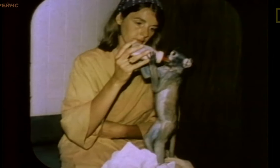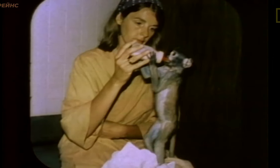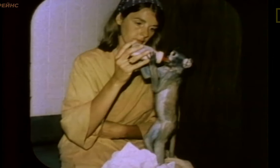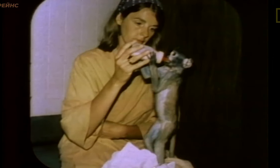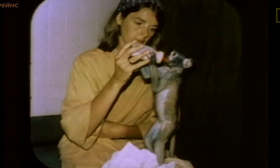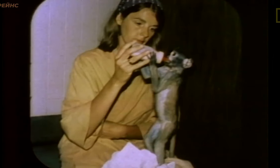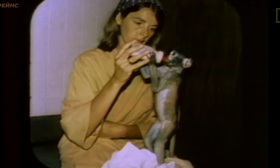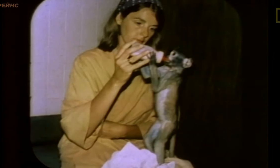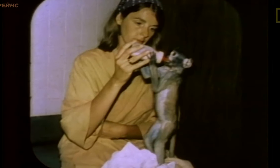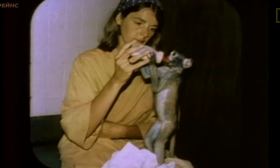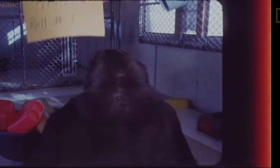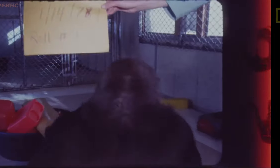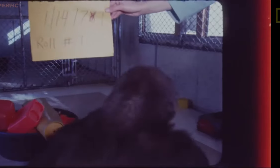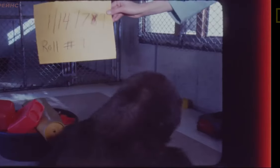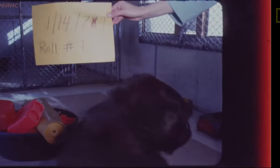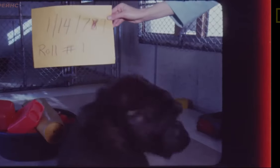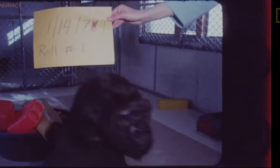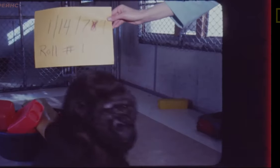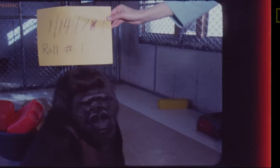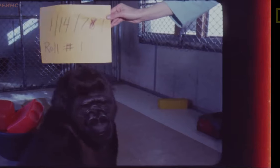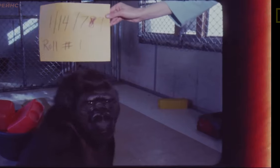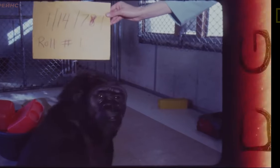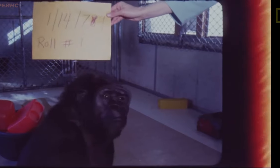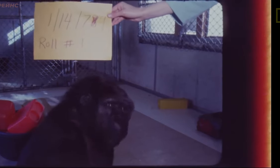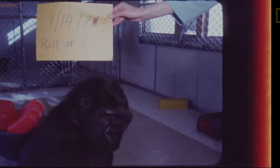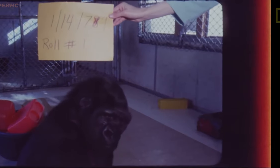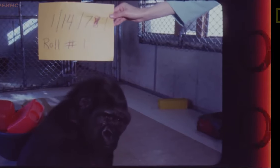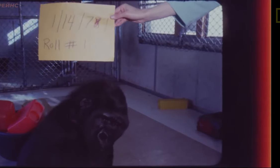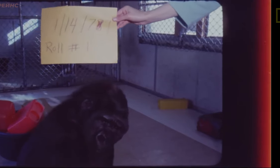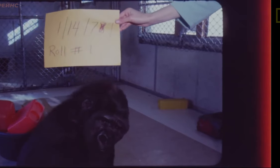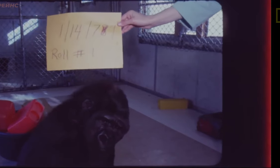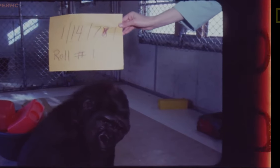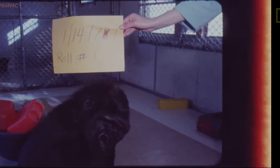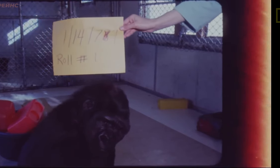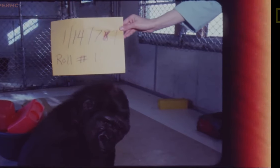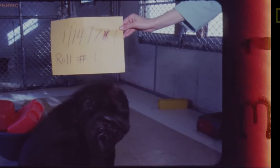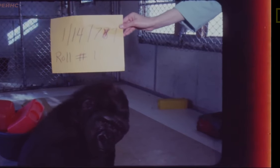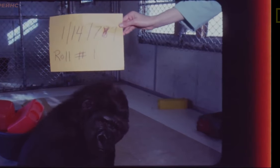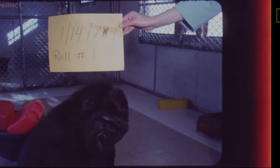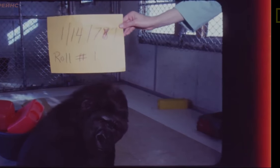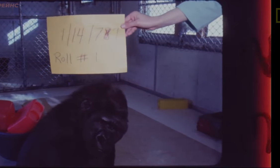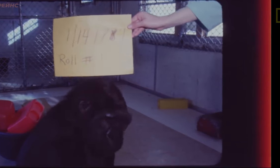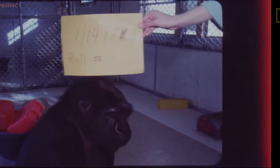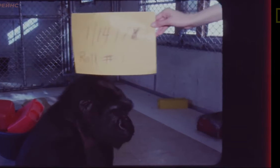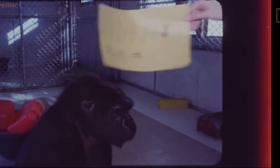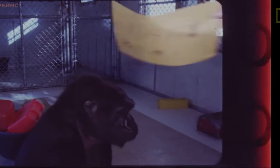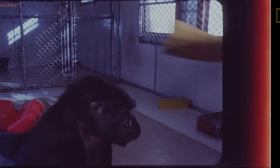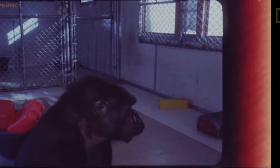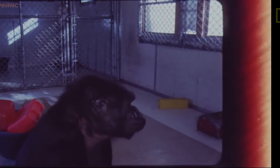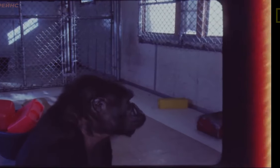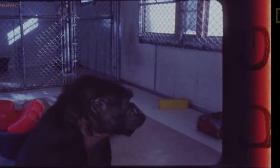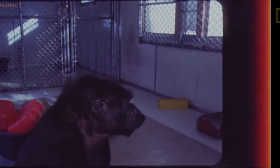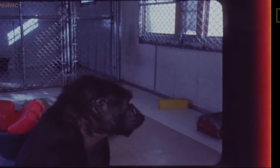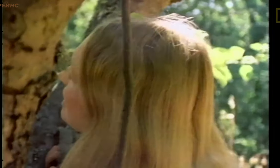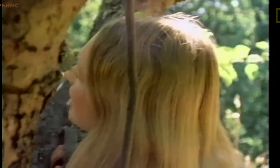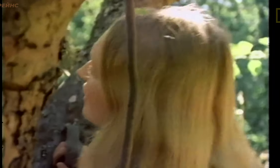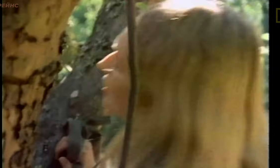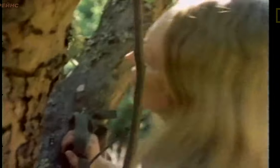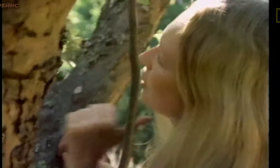University. In 1971, she began an experiment that would change the world. Penny Patterson, a psychologist, was studying the mechanisms